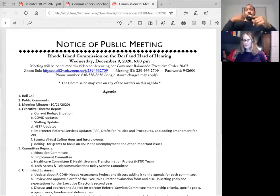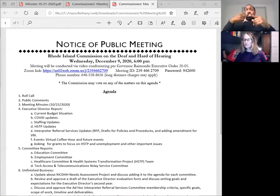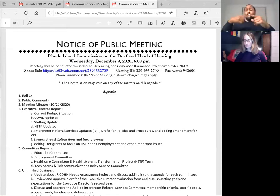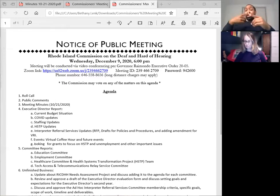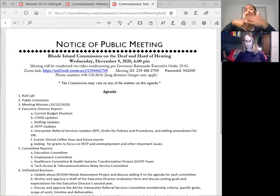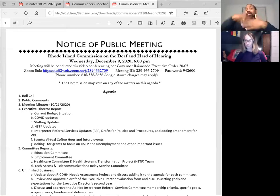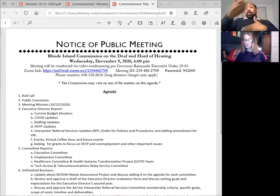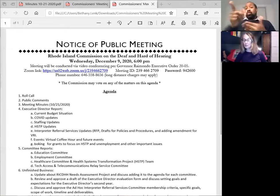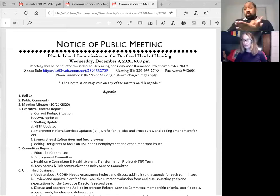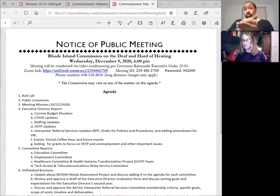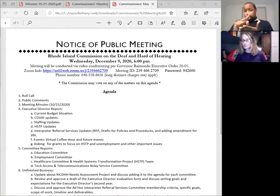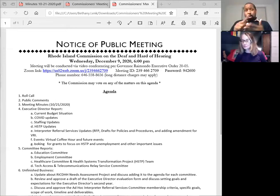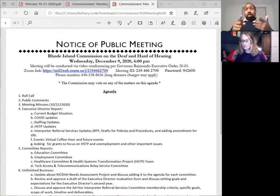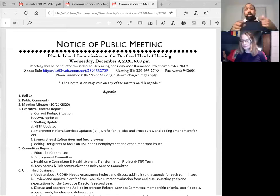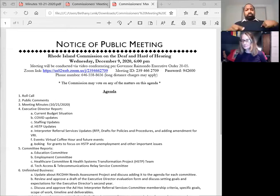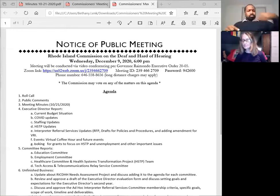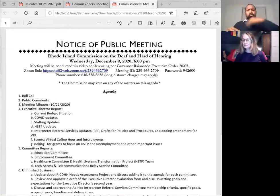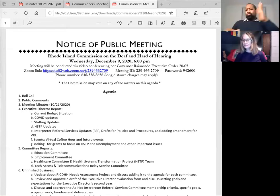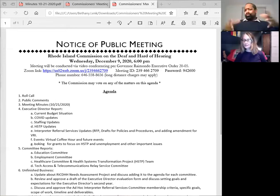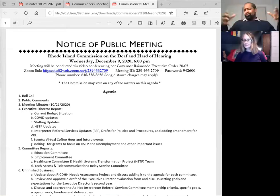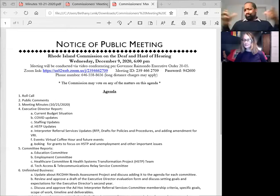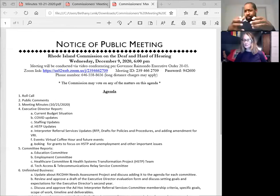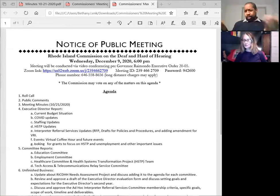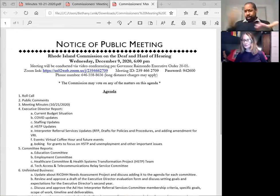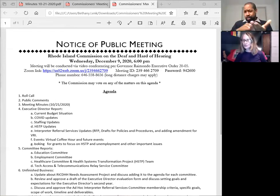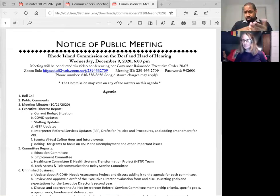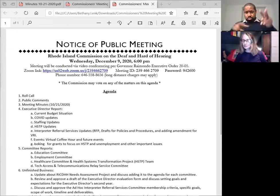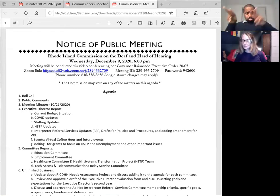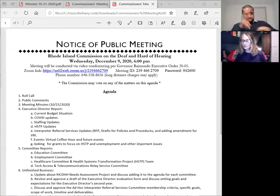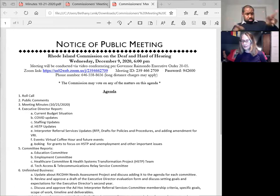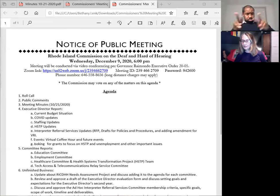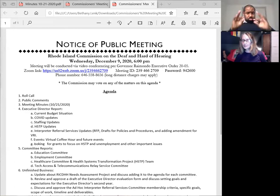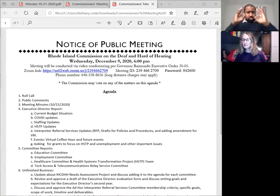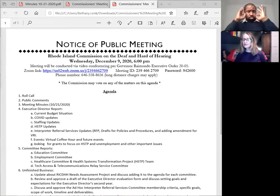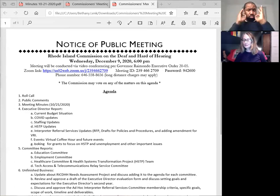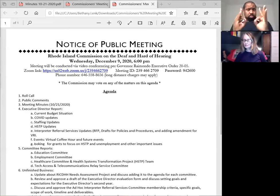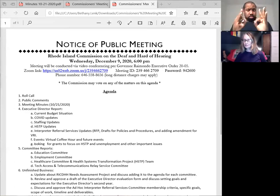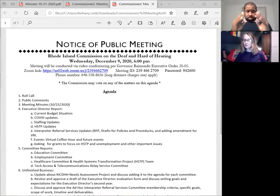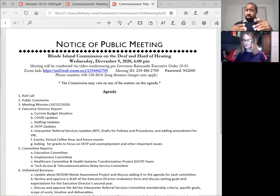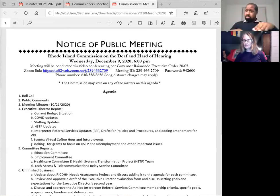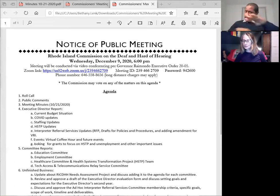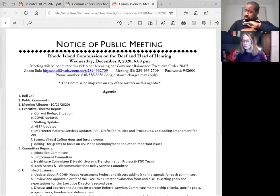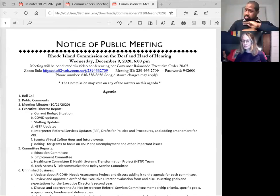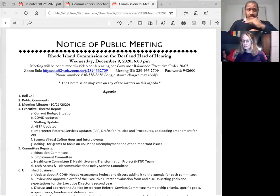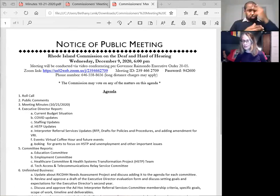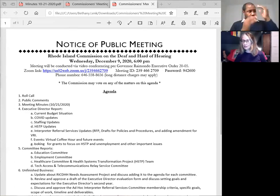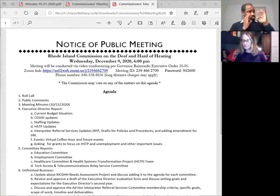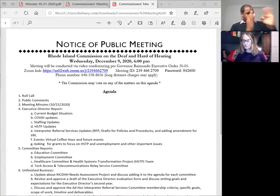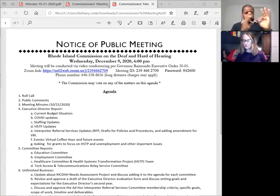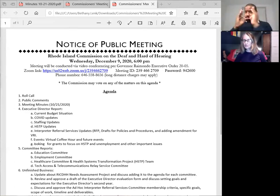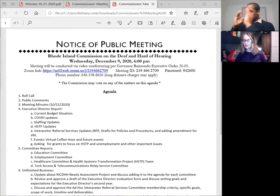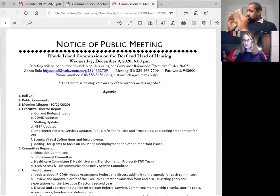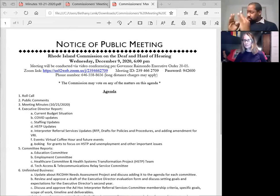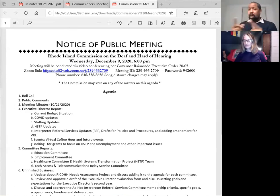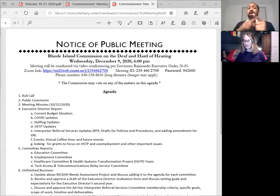from the people that are most affected. So we've been gathering, looking at documents that we have,